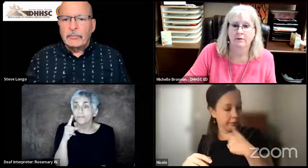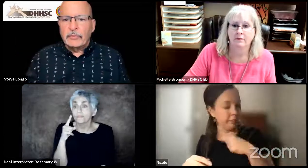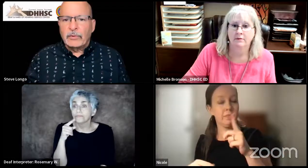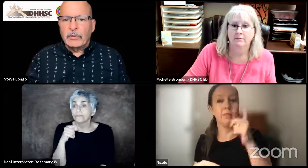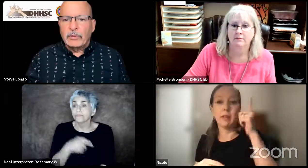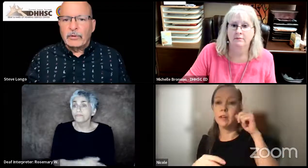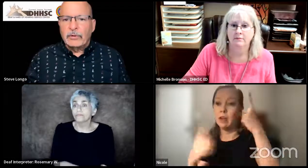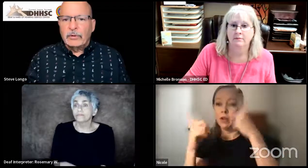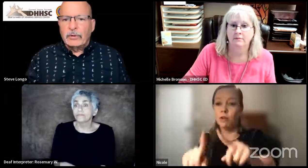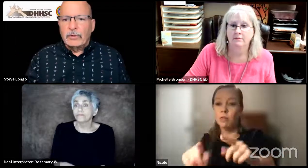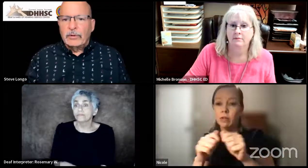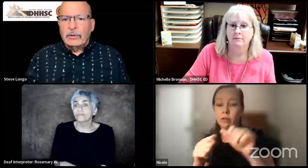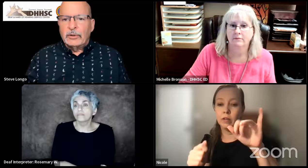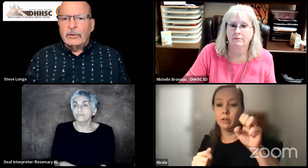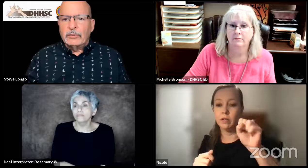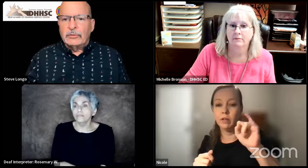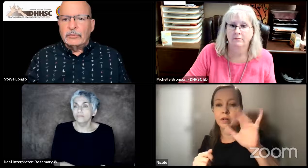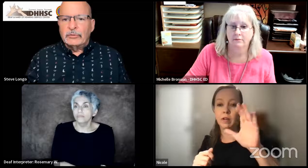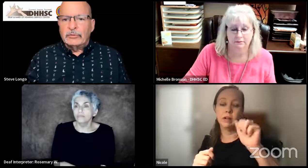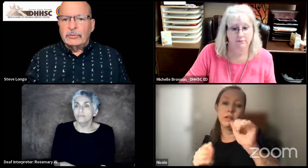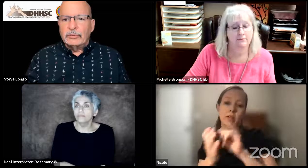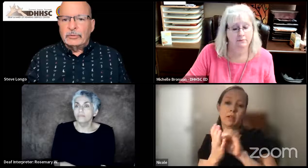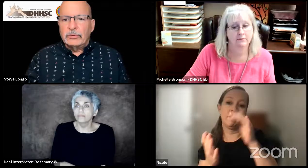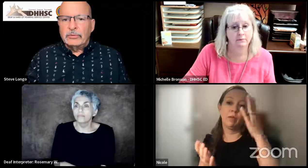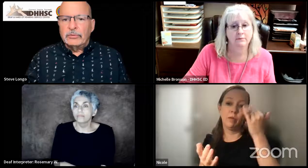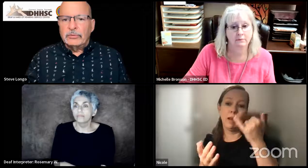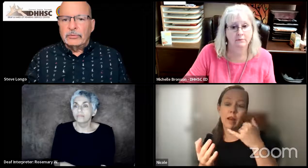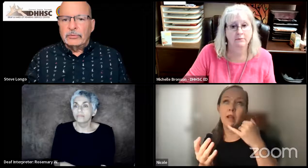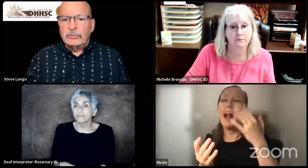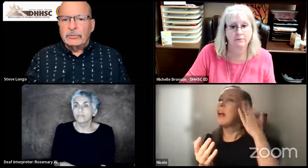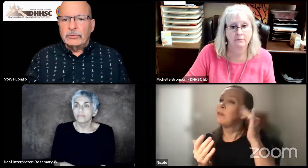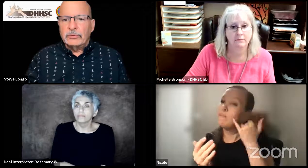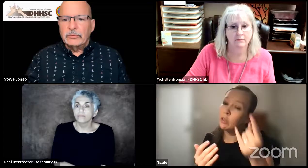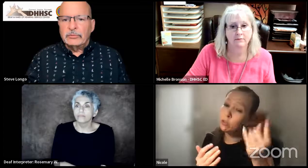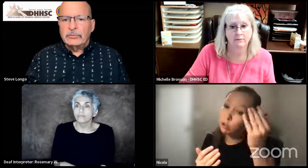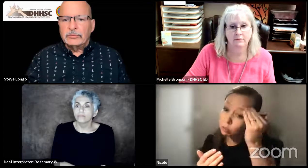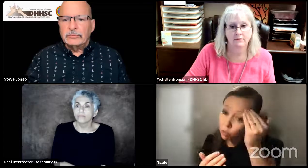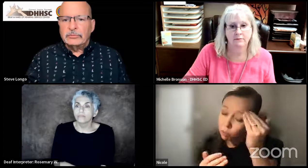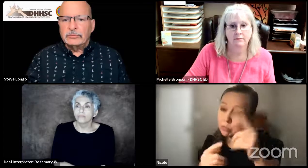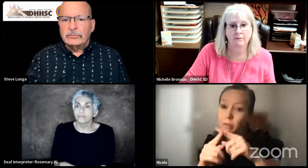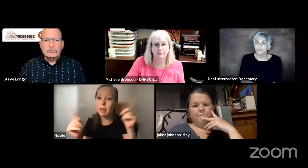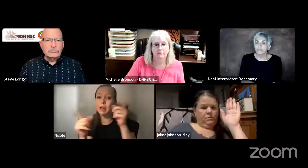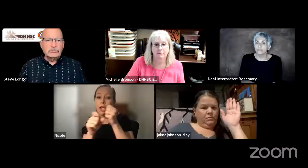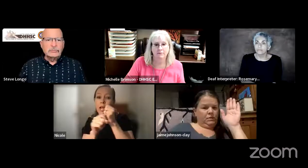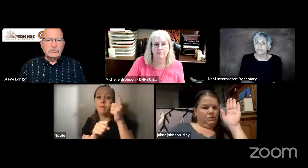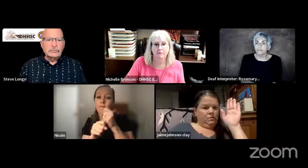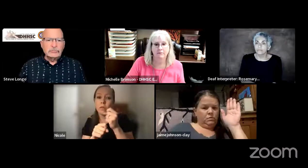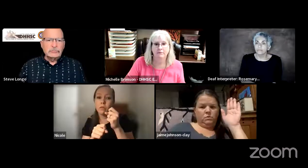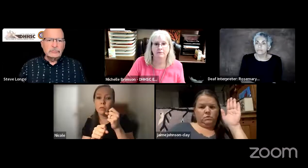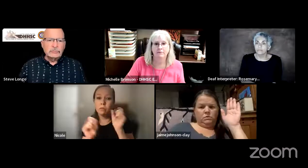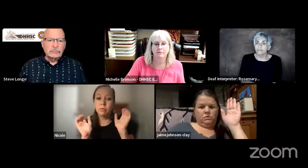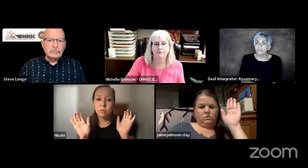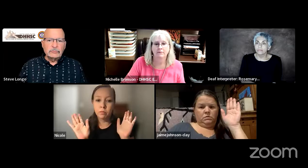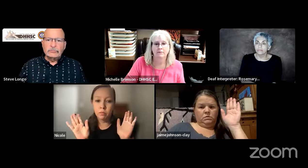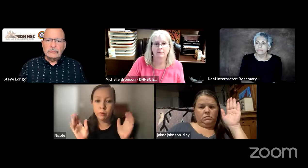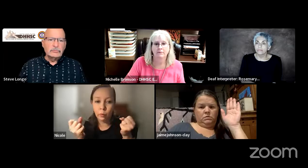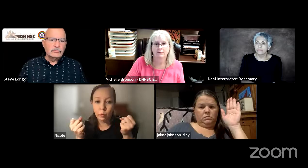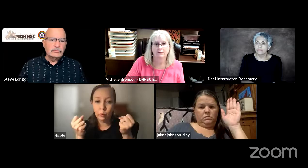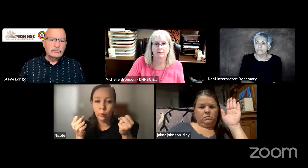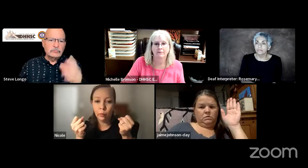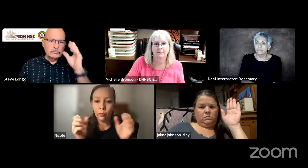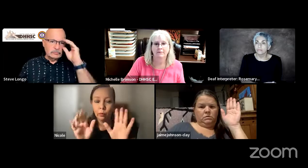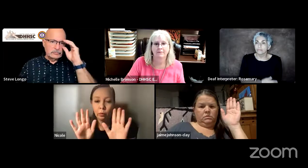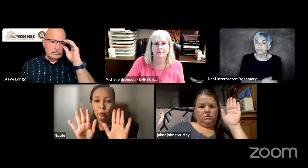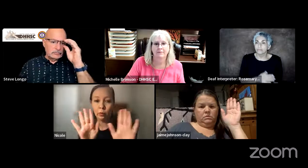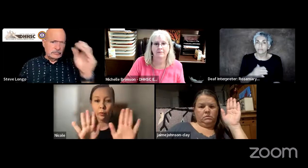Nicole, you had another question? I just wanted to say I agree with Jessica. I don't know.